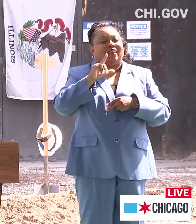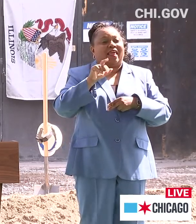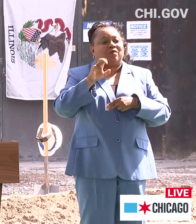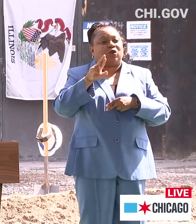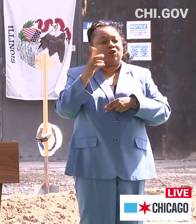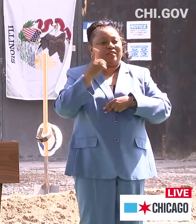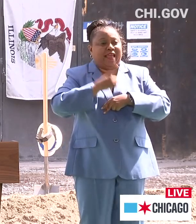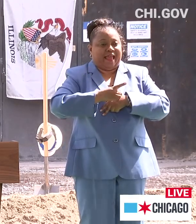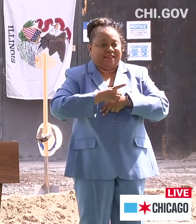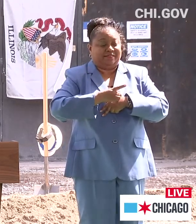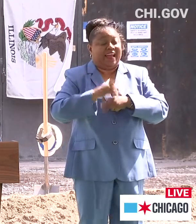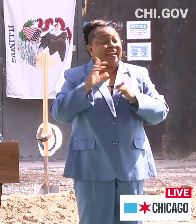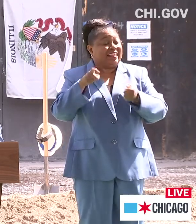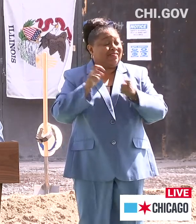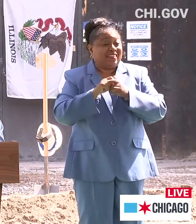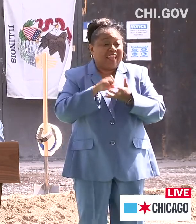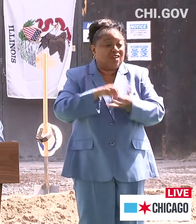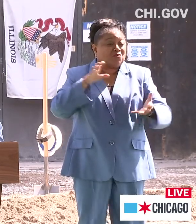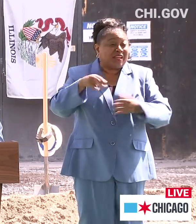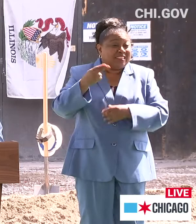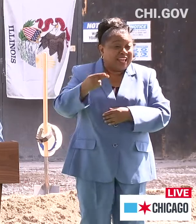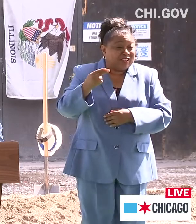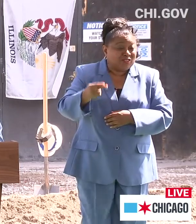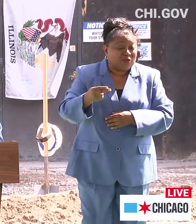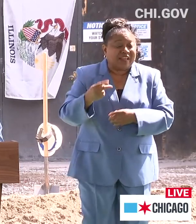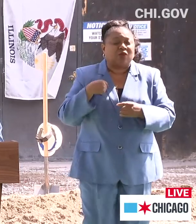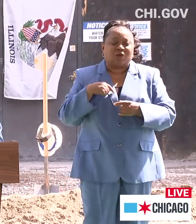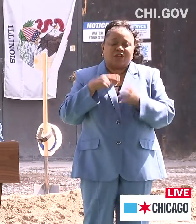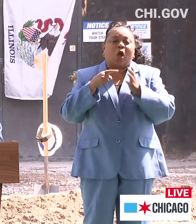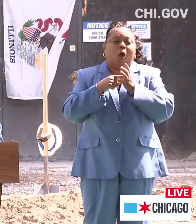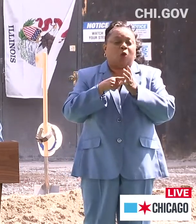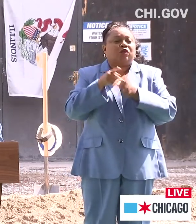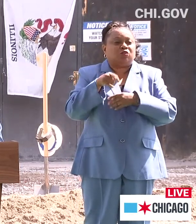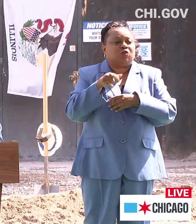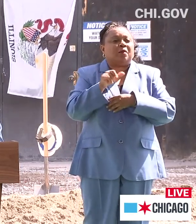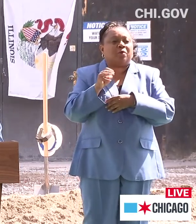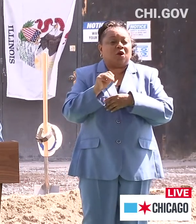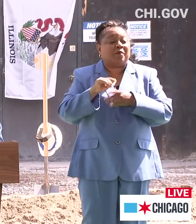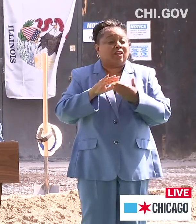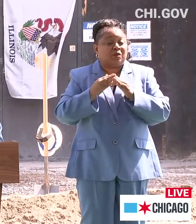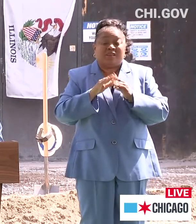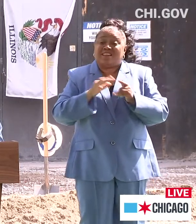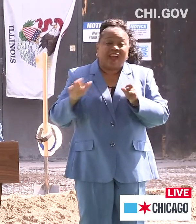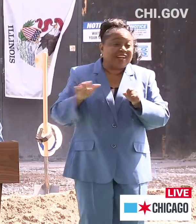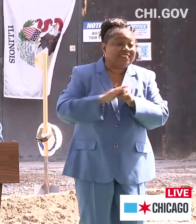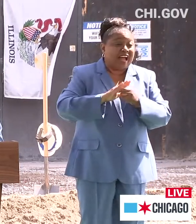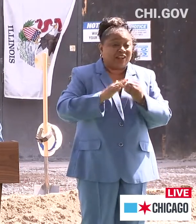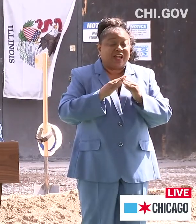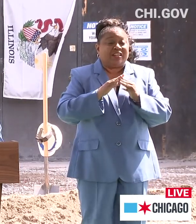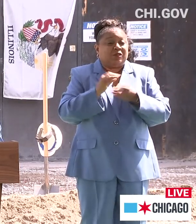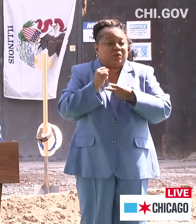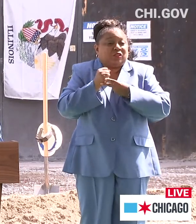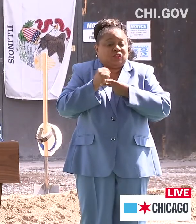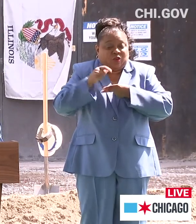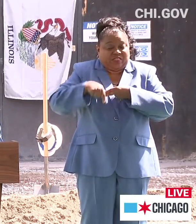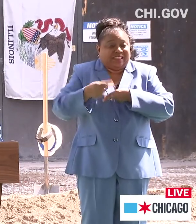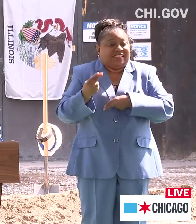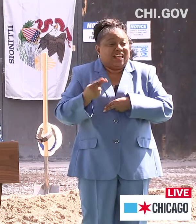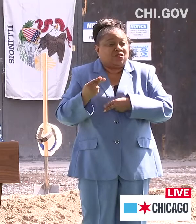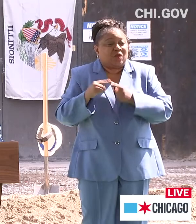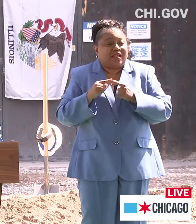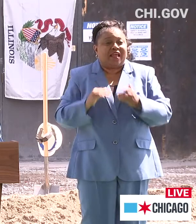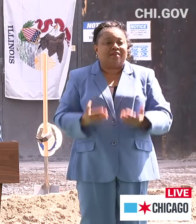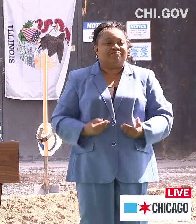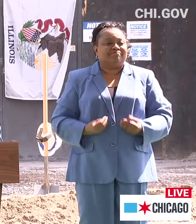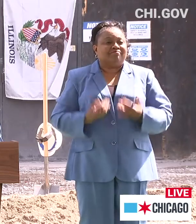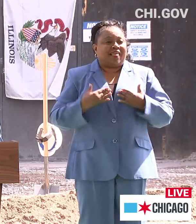Day. Given that rich history, we owe it to the Pullman community and our entire country to preserve this history and